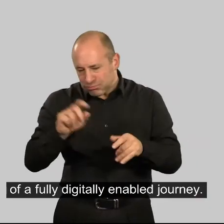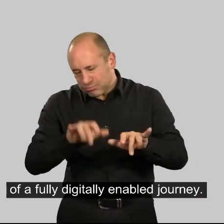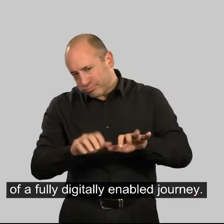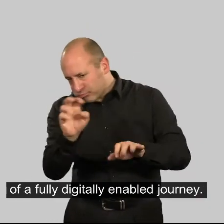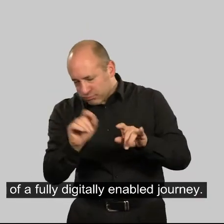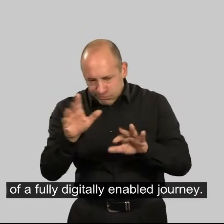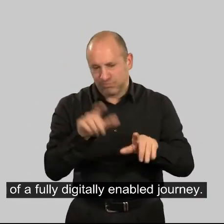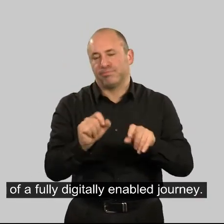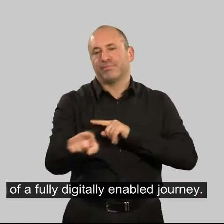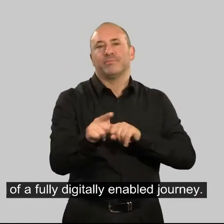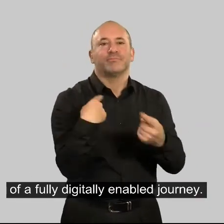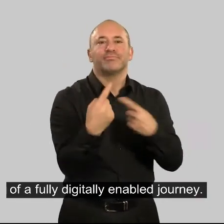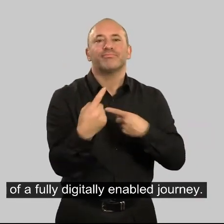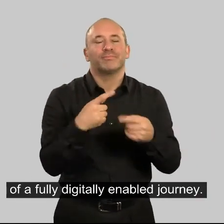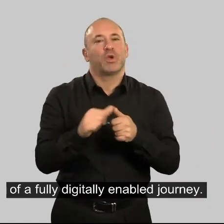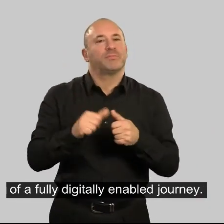journey.